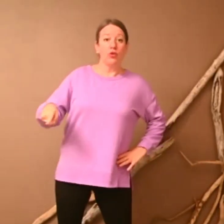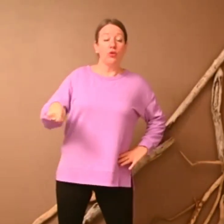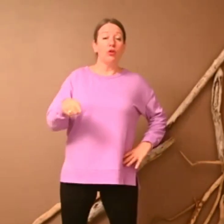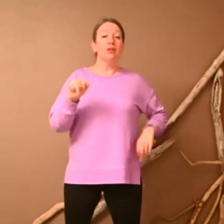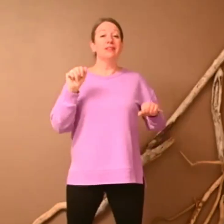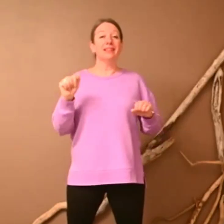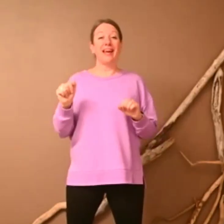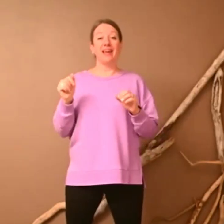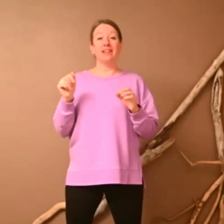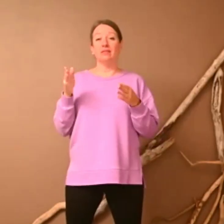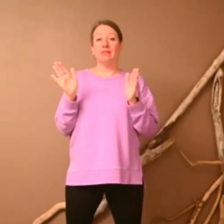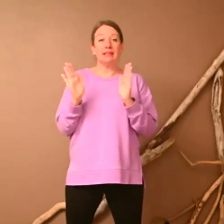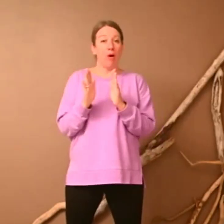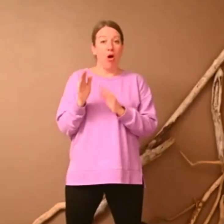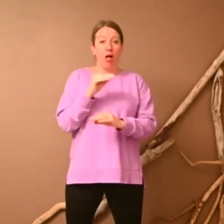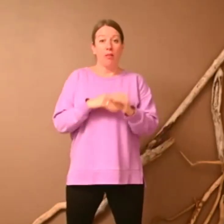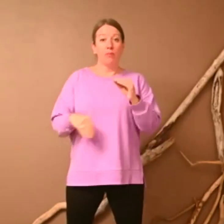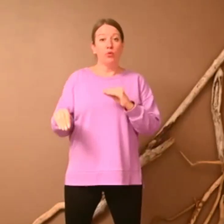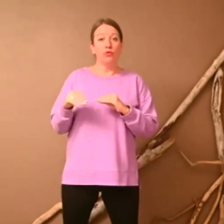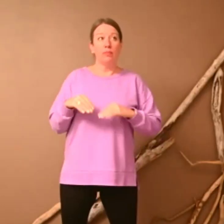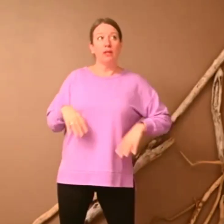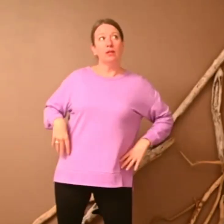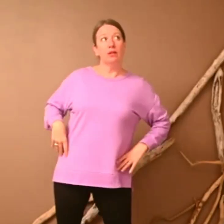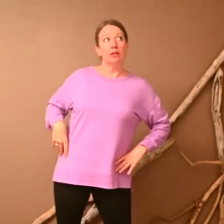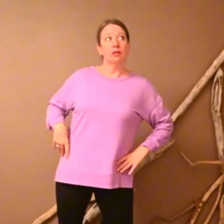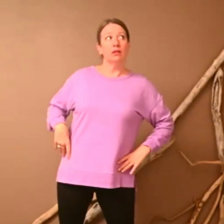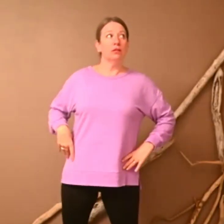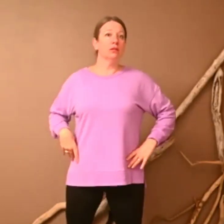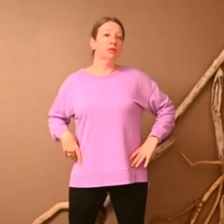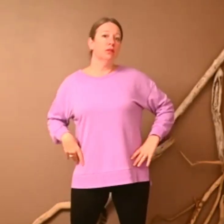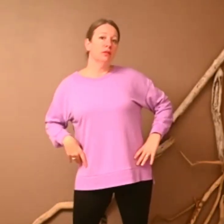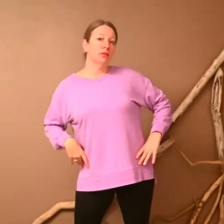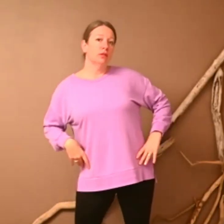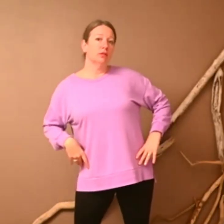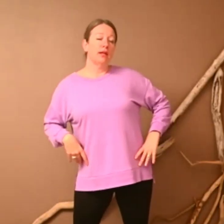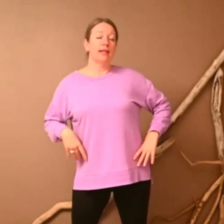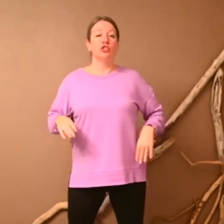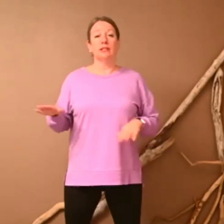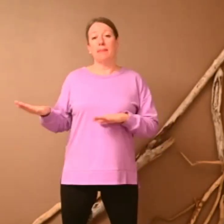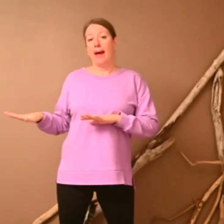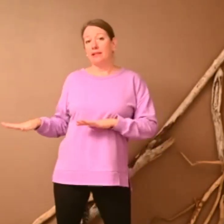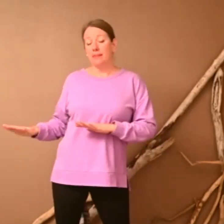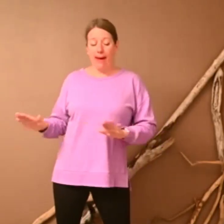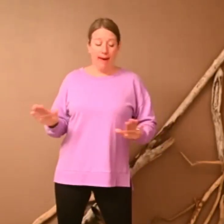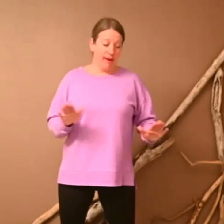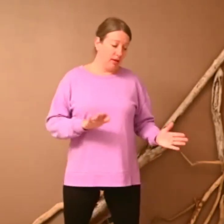well. Maybe moving your middle body, smaller movements, maybe in a circle,